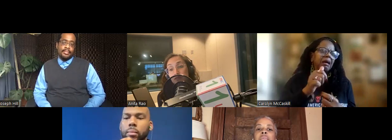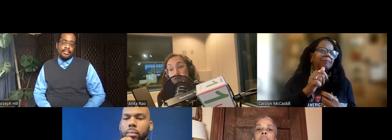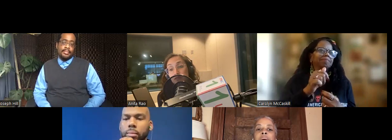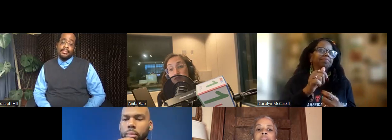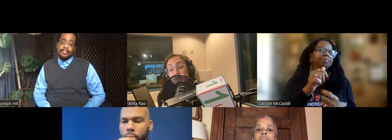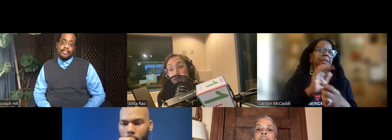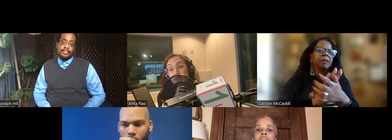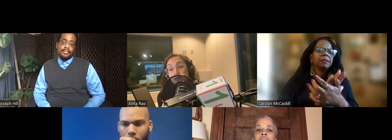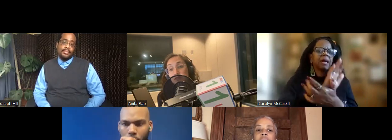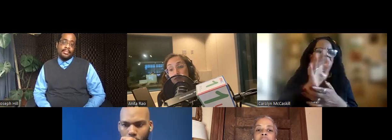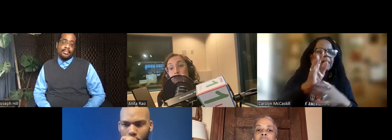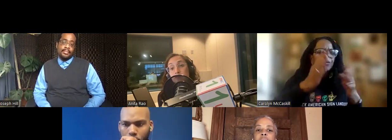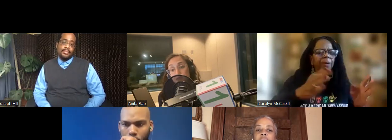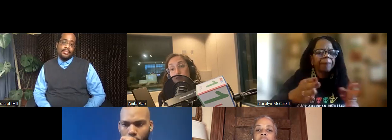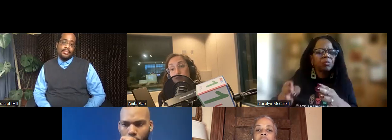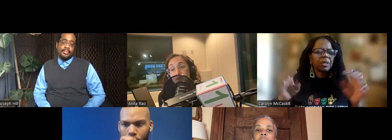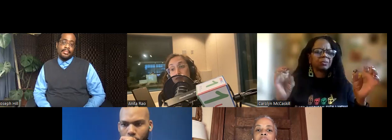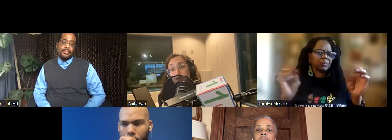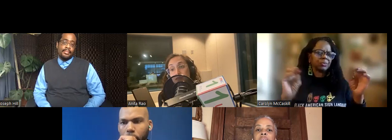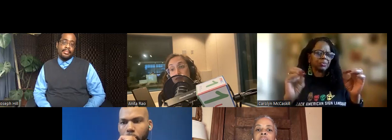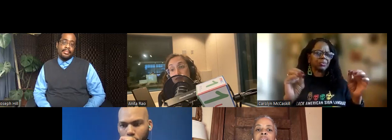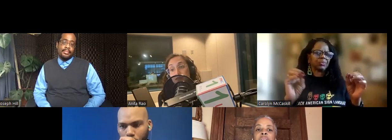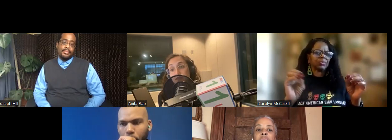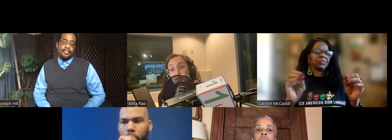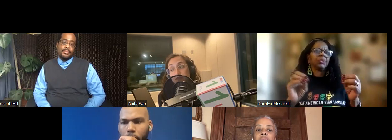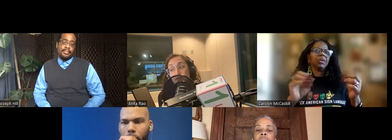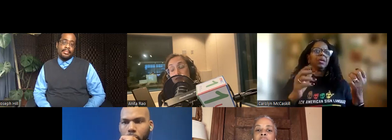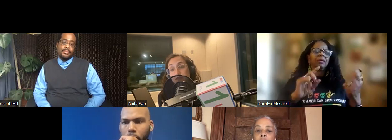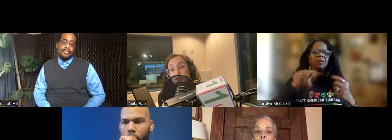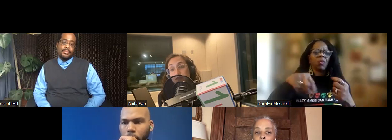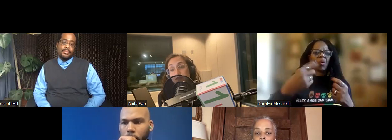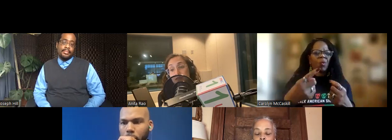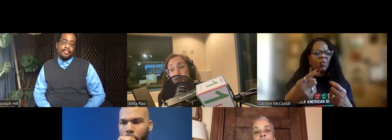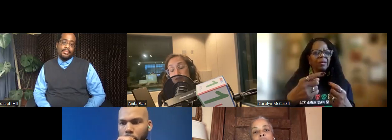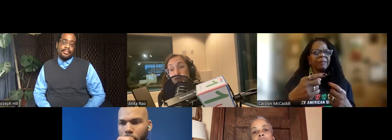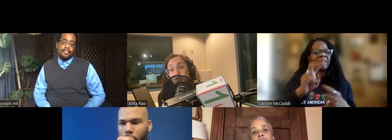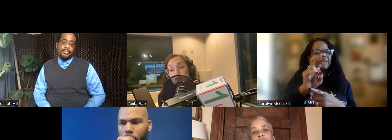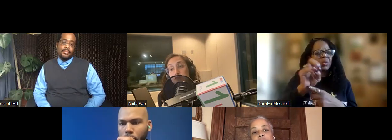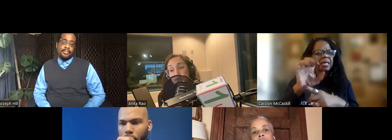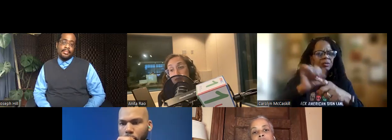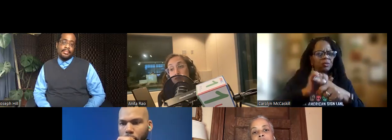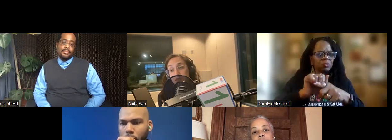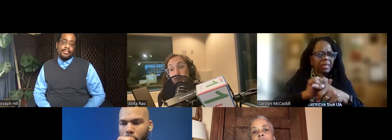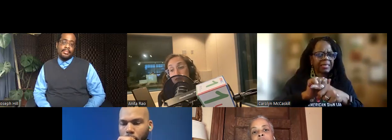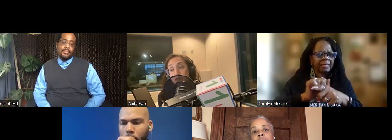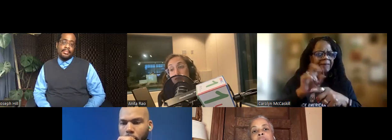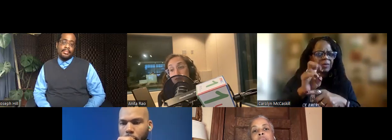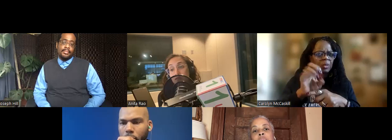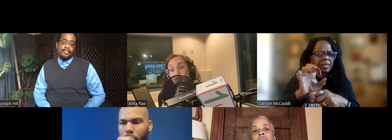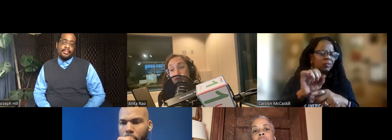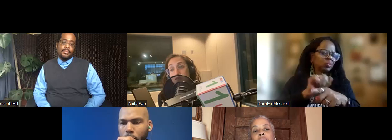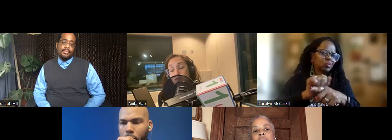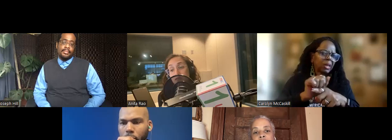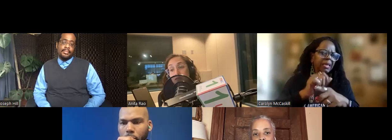we didn't receive the best education in terms of college preparatory material.